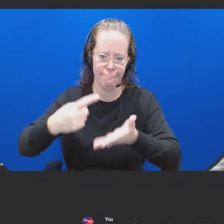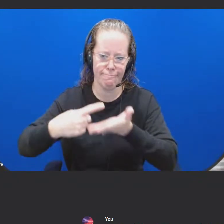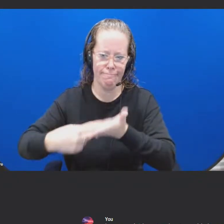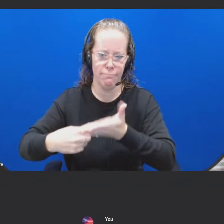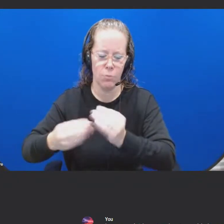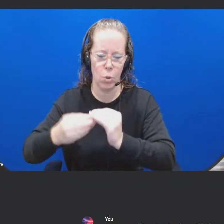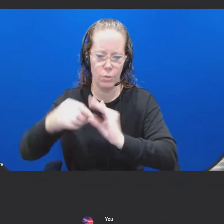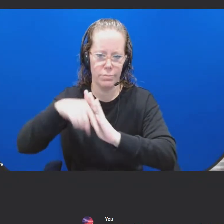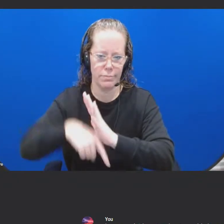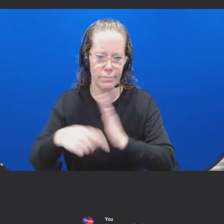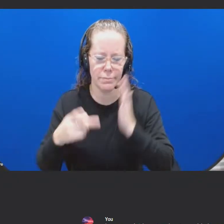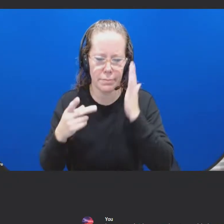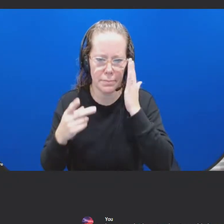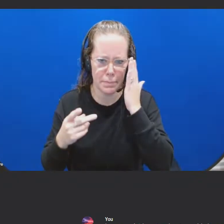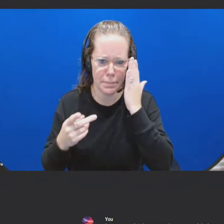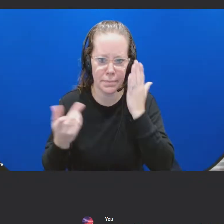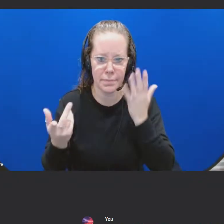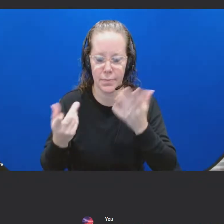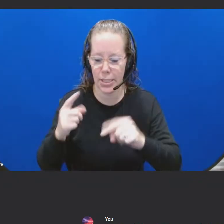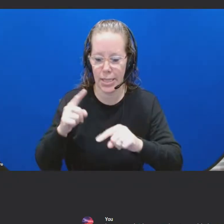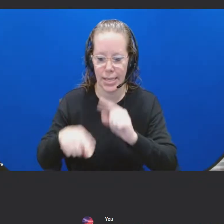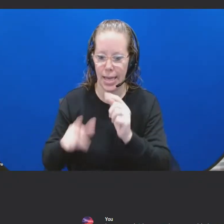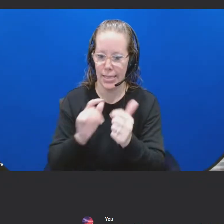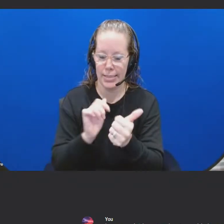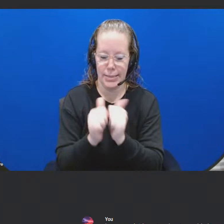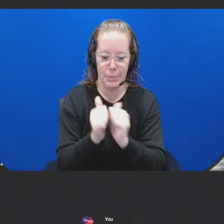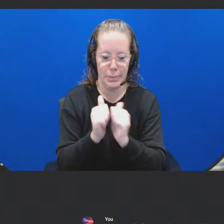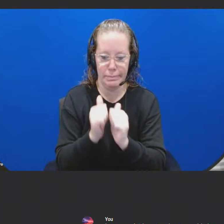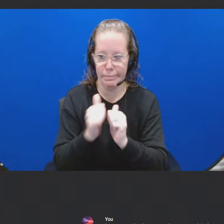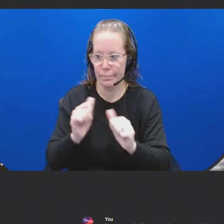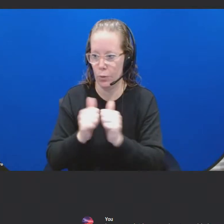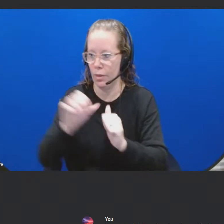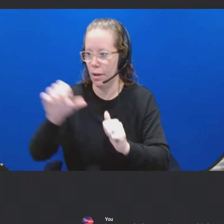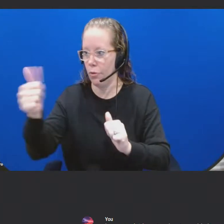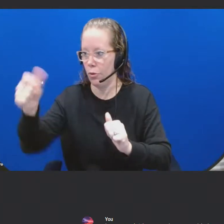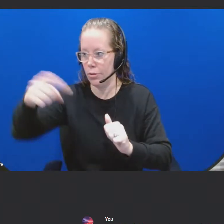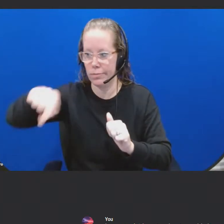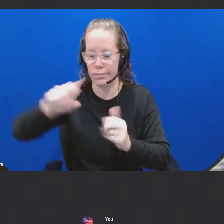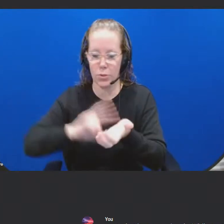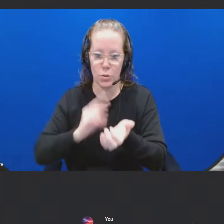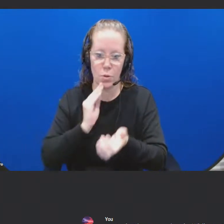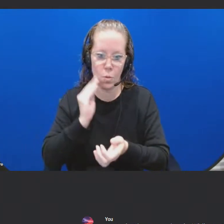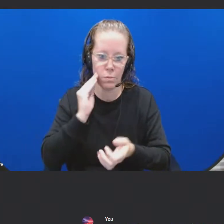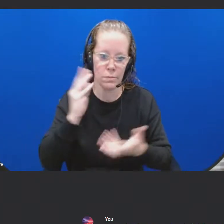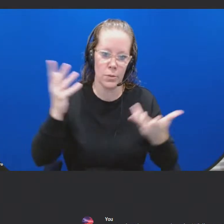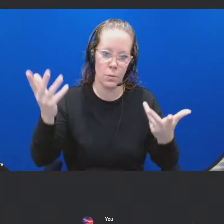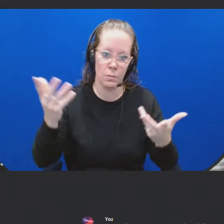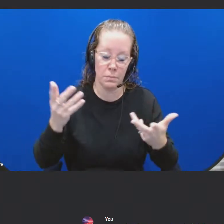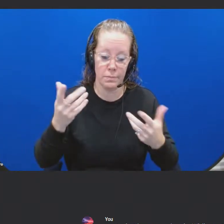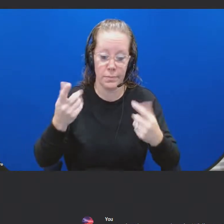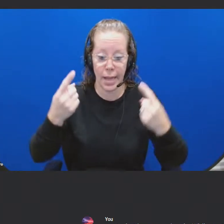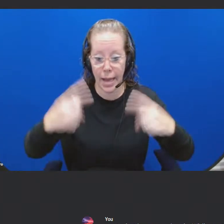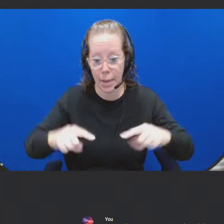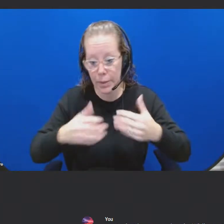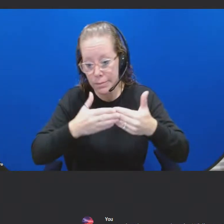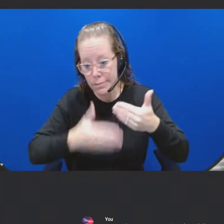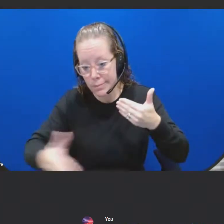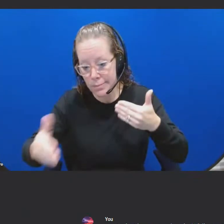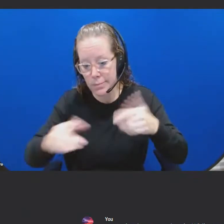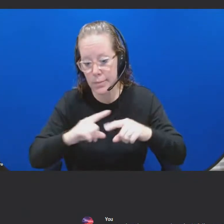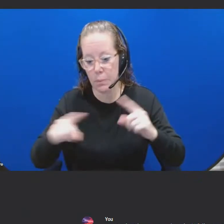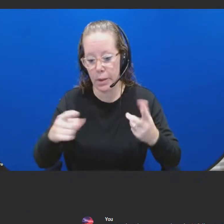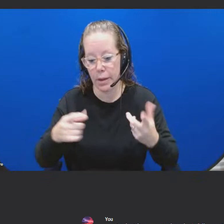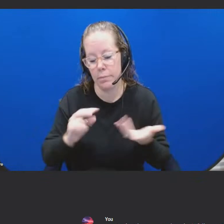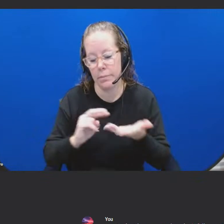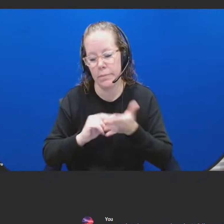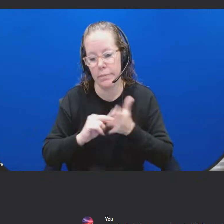we're not able to compete with the larger homes. So I'm not sure what's going to happen, but arbitration seems to be the way we're going at this